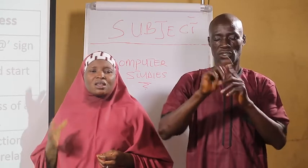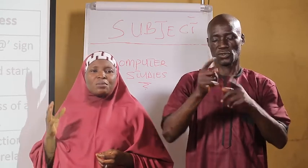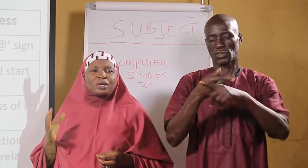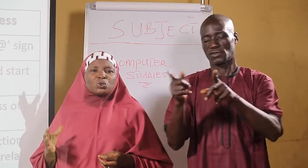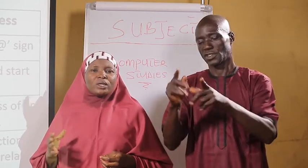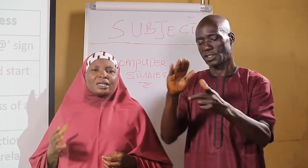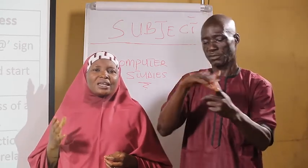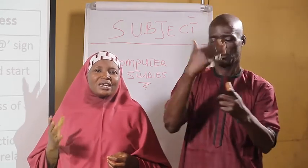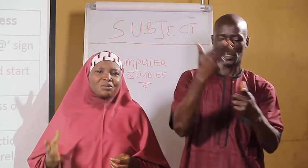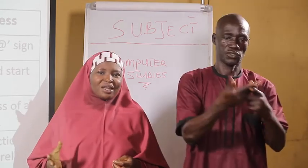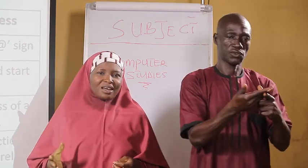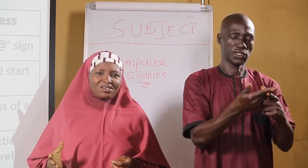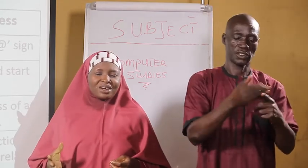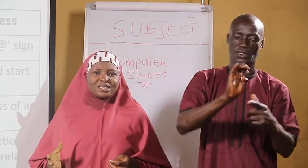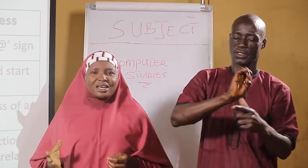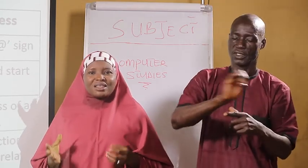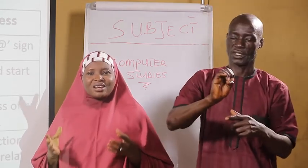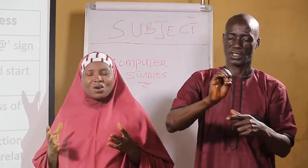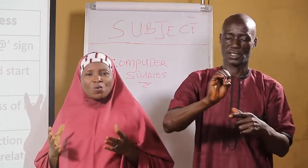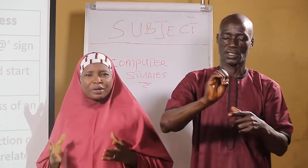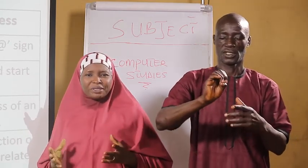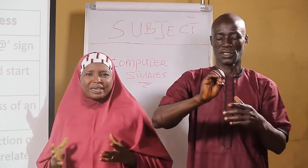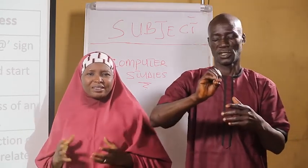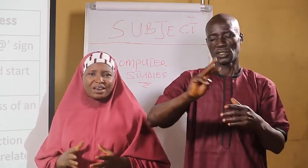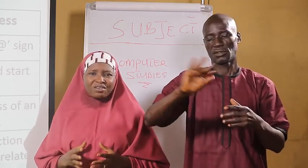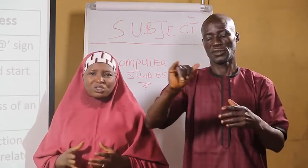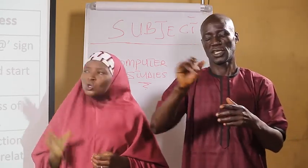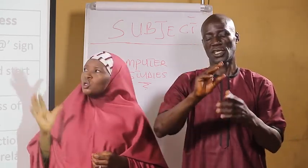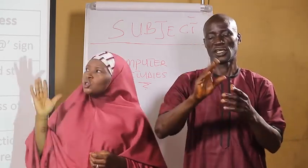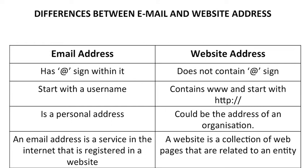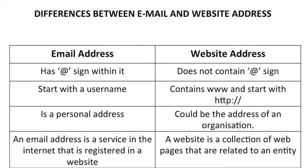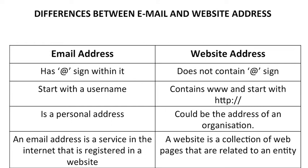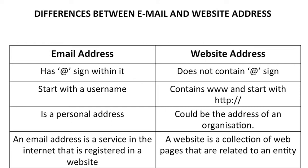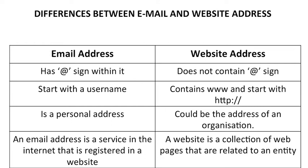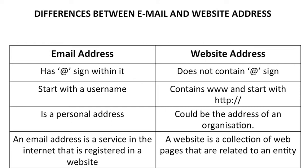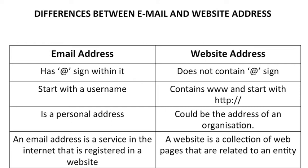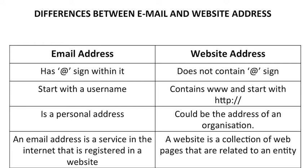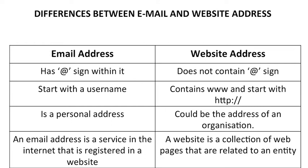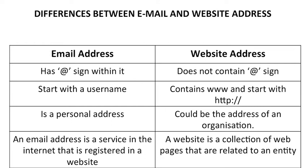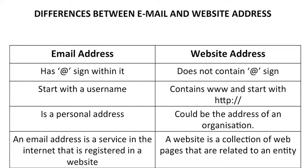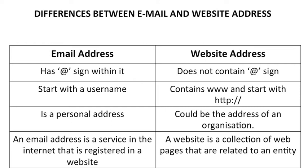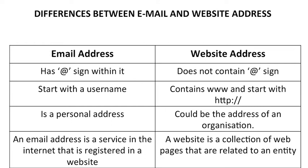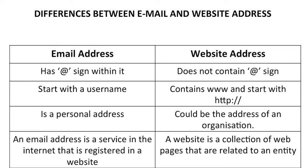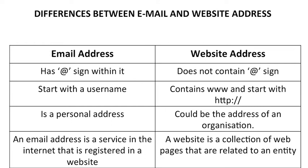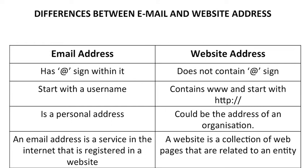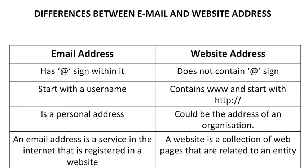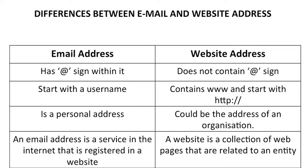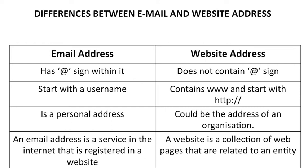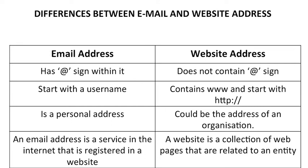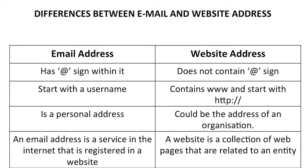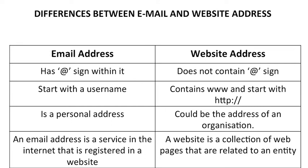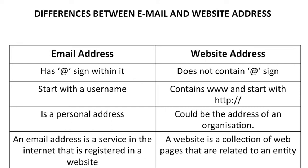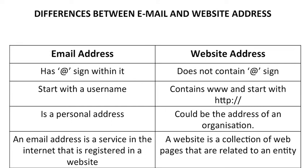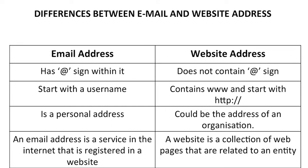differentiate between an email address and a website address. So we are talking now, we check